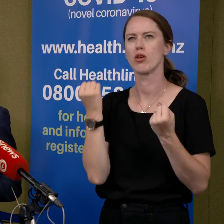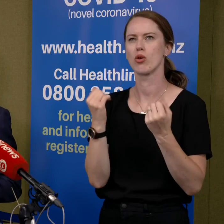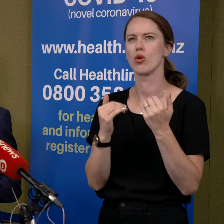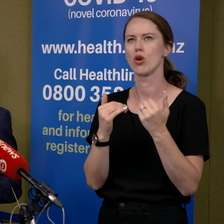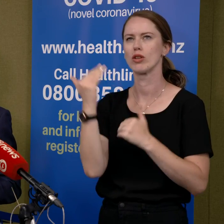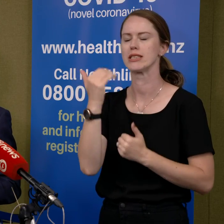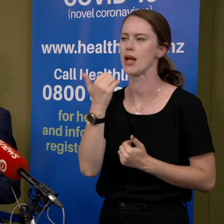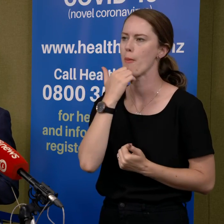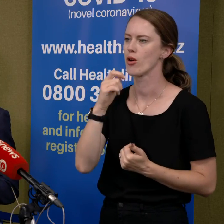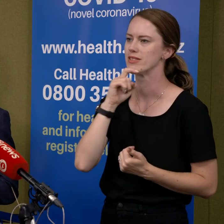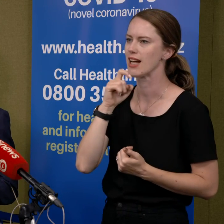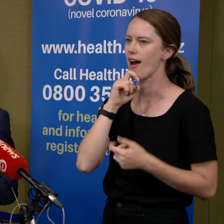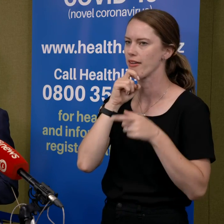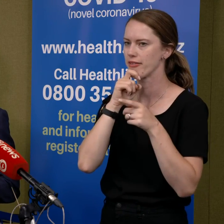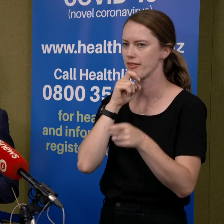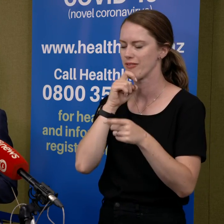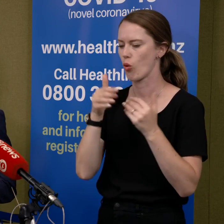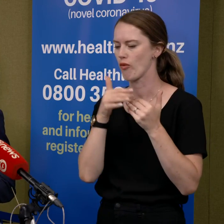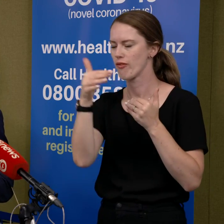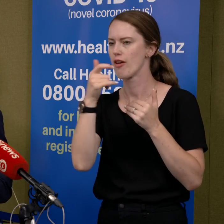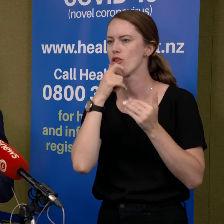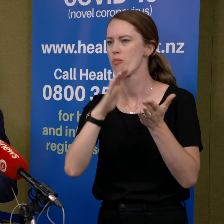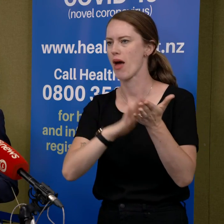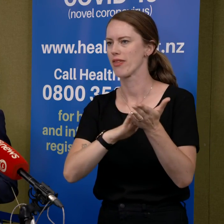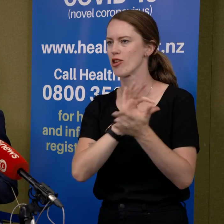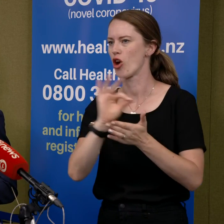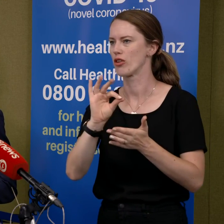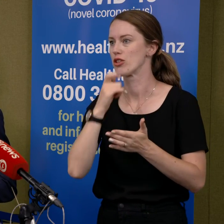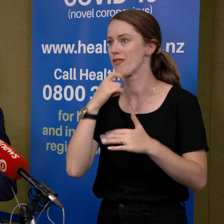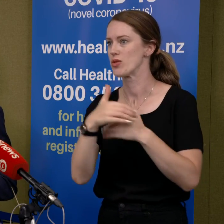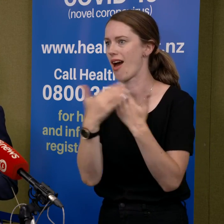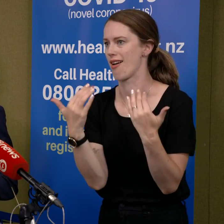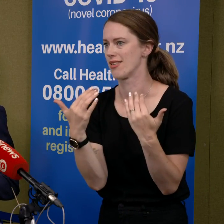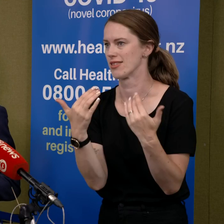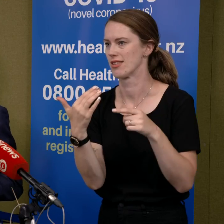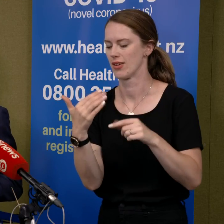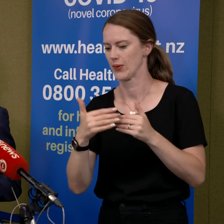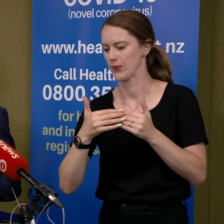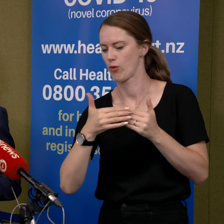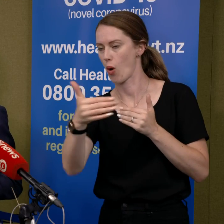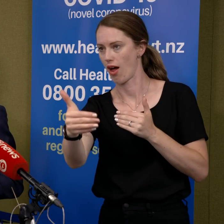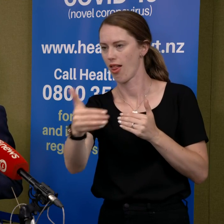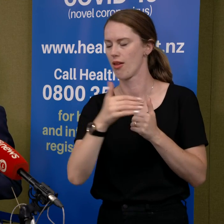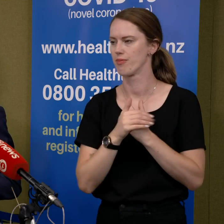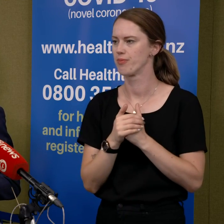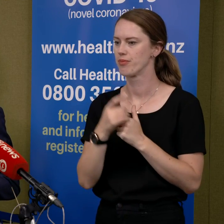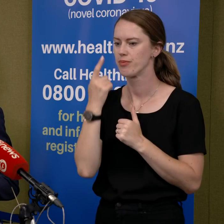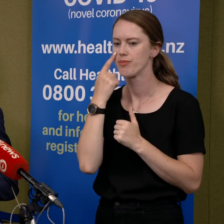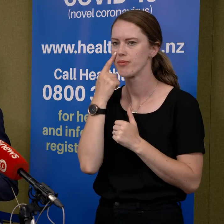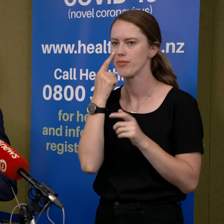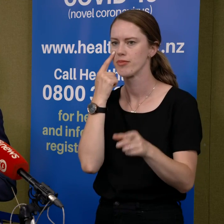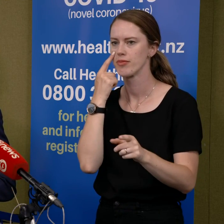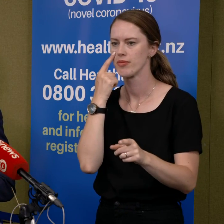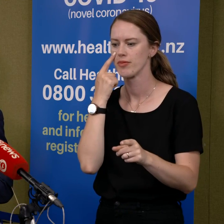workforce for a period of months rather than just a few days. And one of the things we've actively looked at is bringing